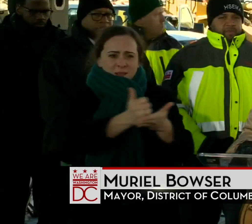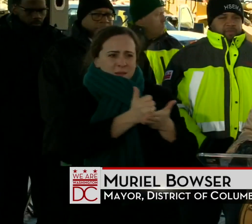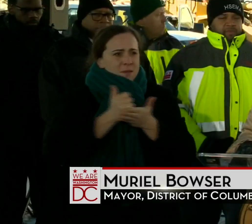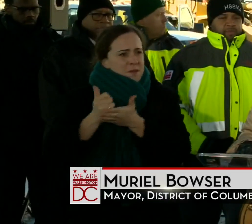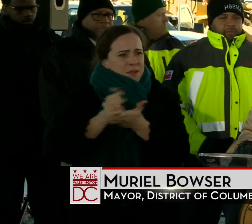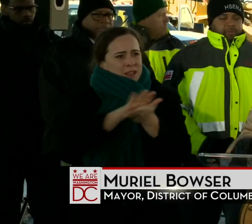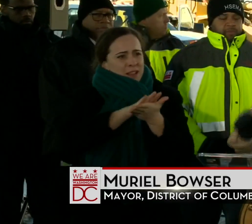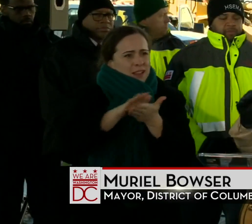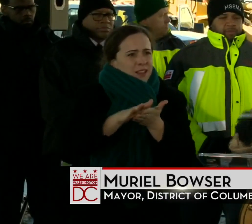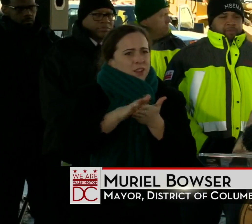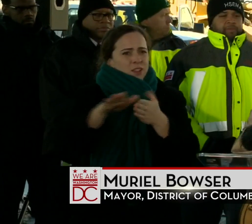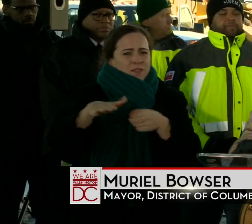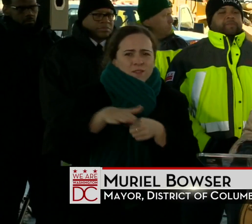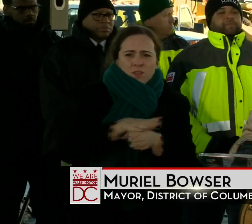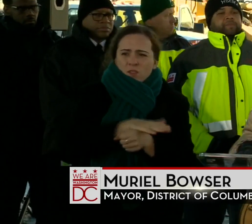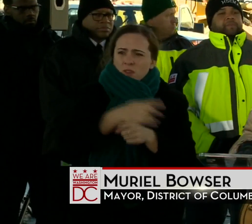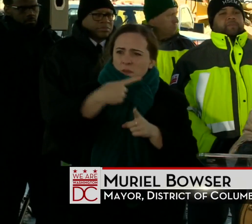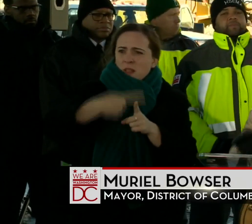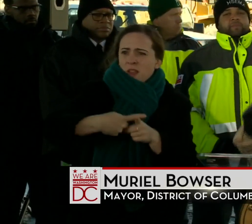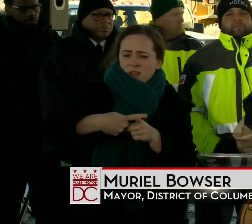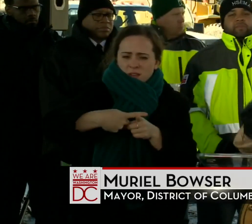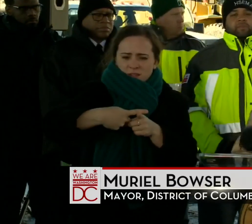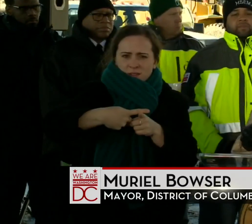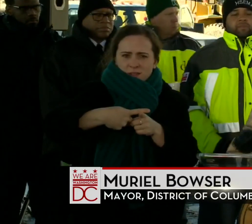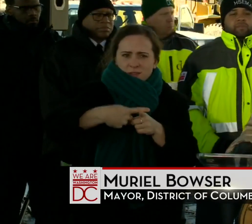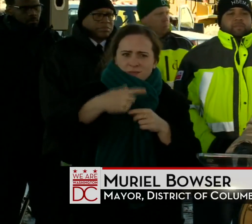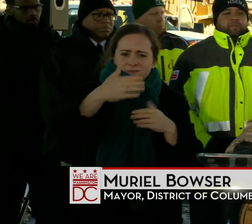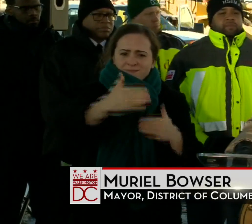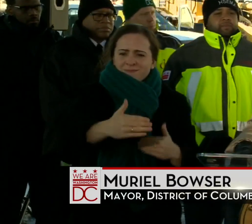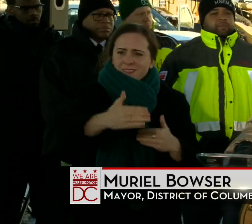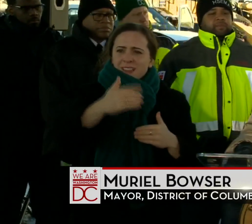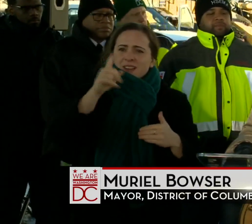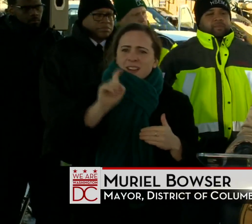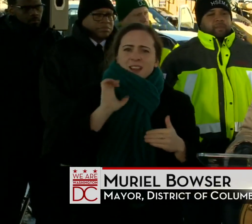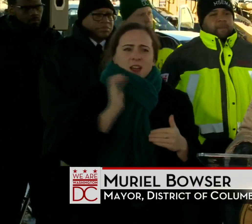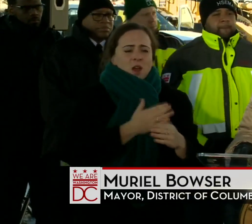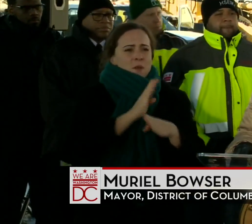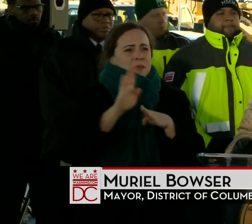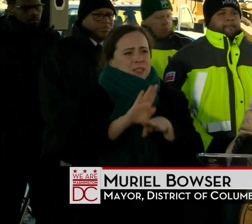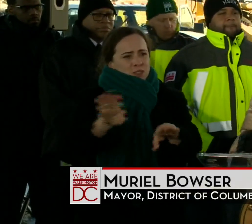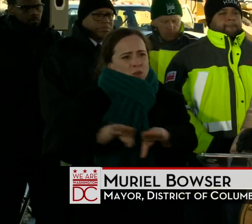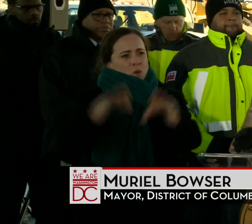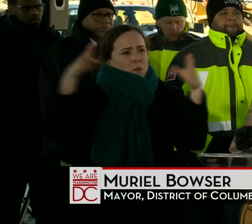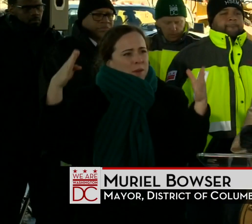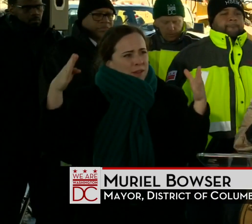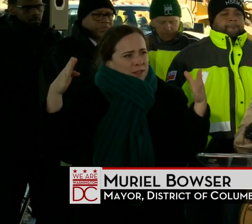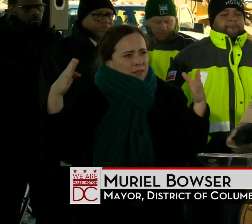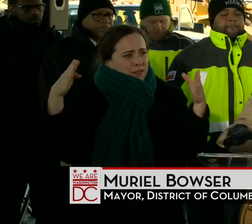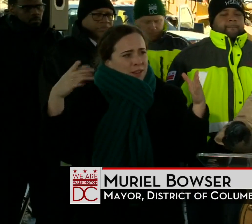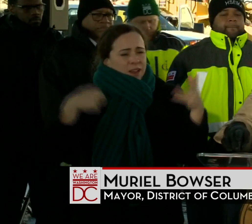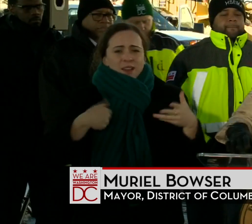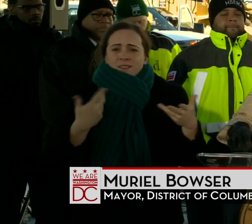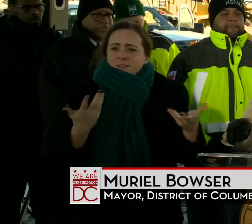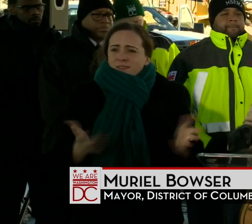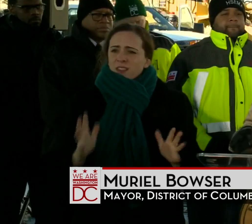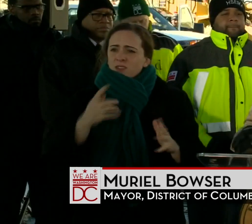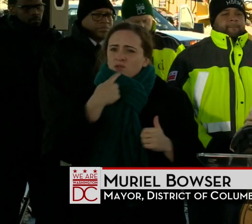the entire block. We need to get our business districts open. As I've mentioned